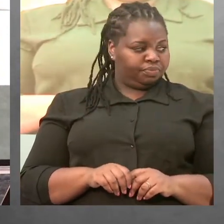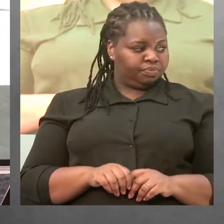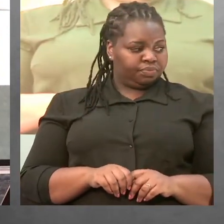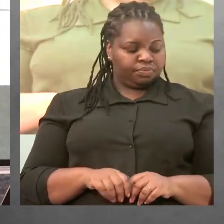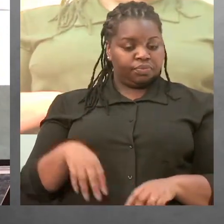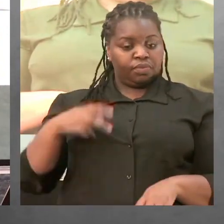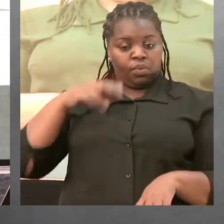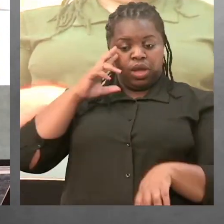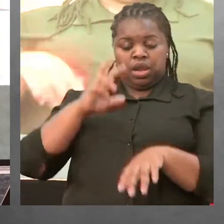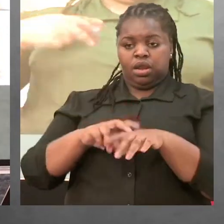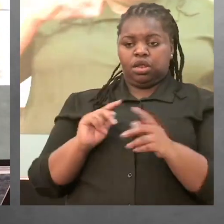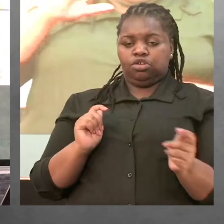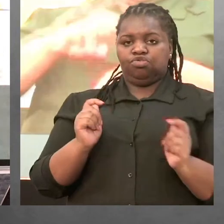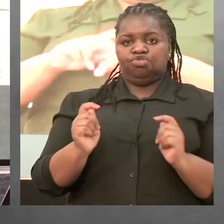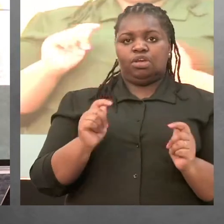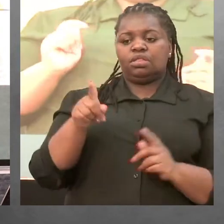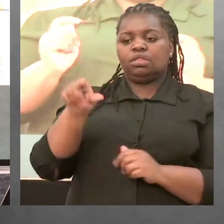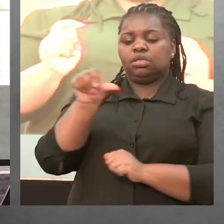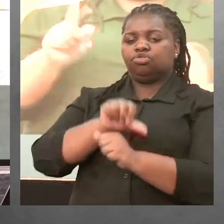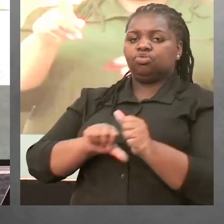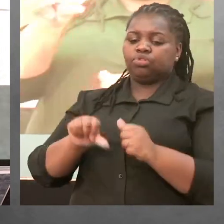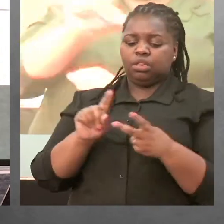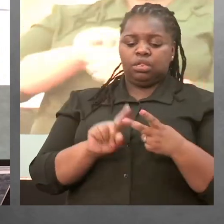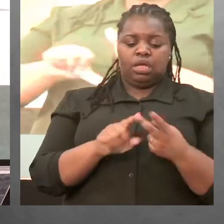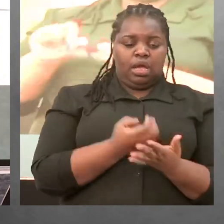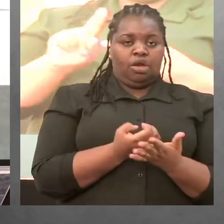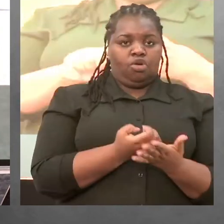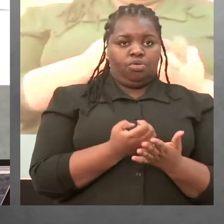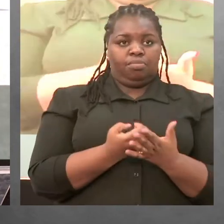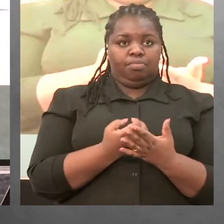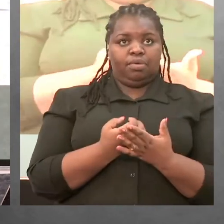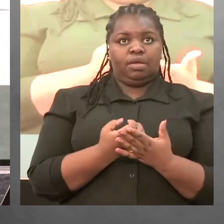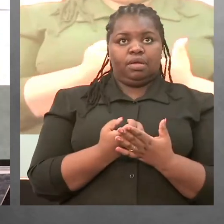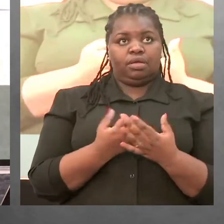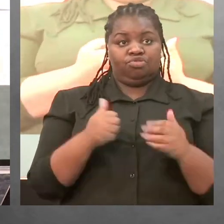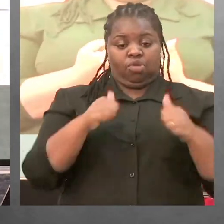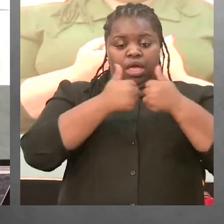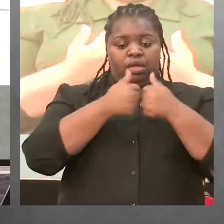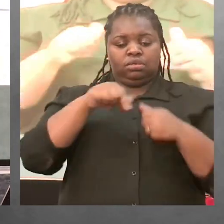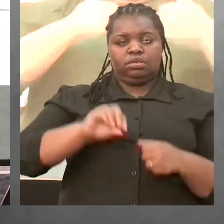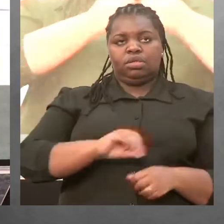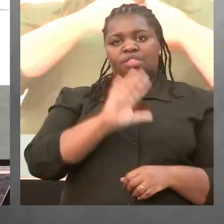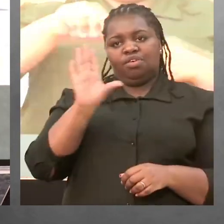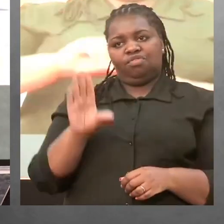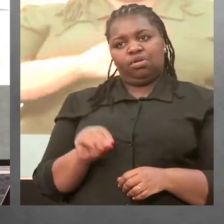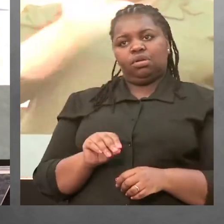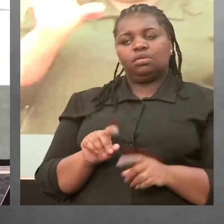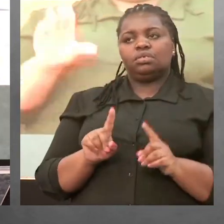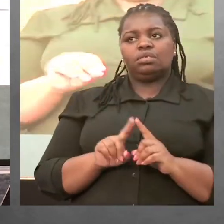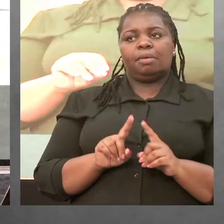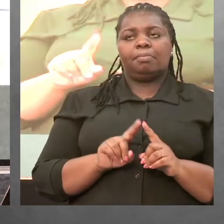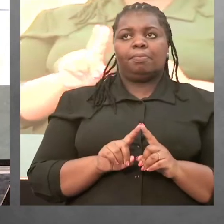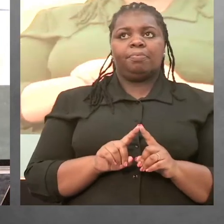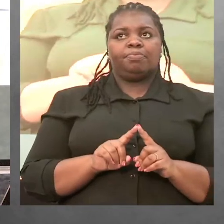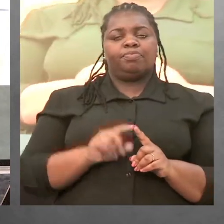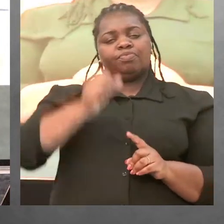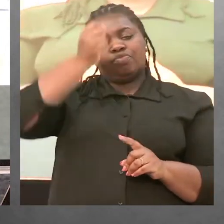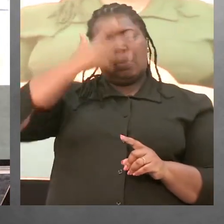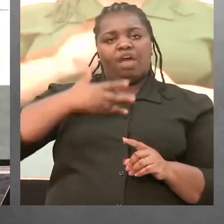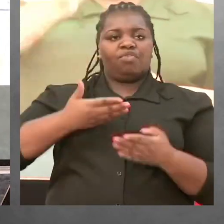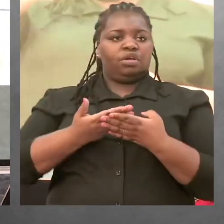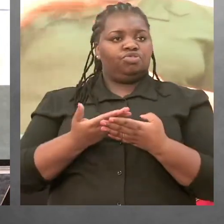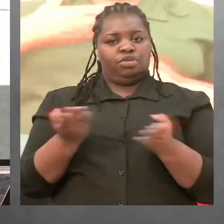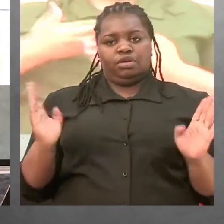We need to change the social and economic situation in South Africa and Africa